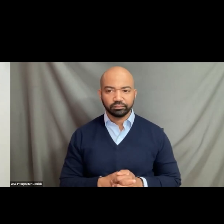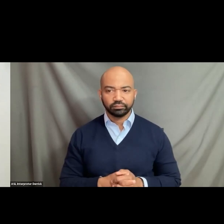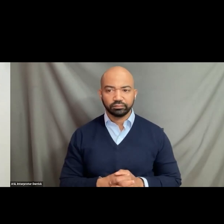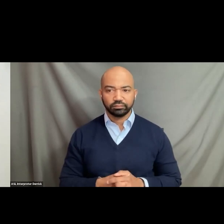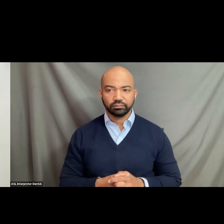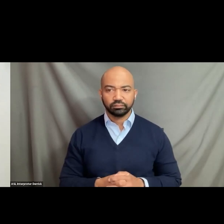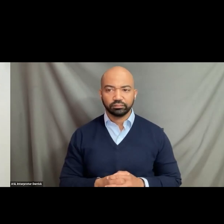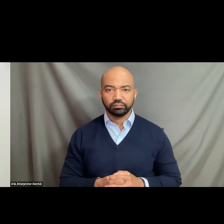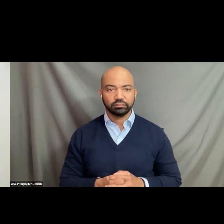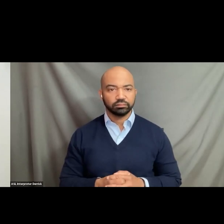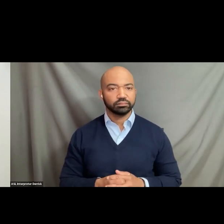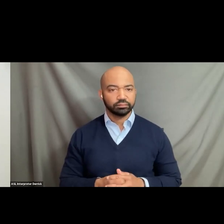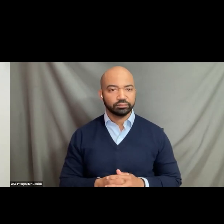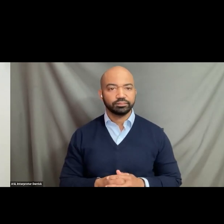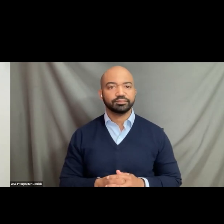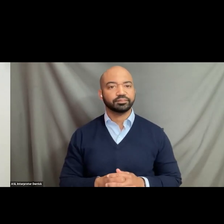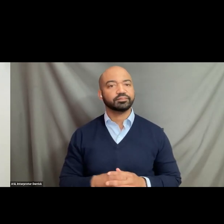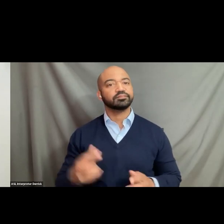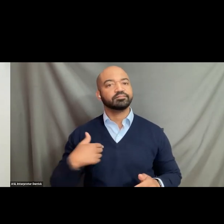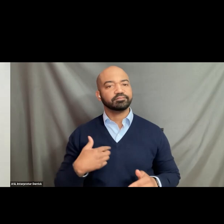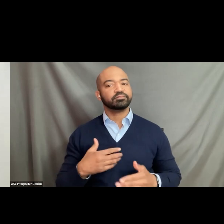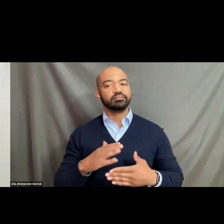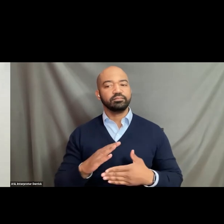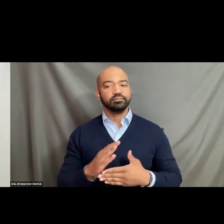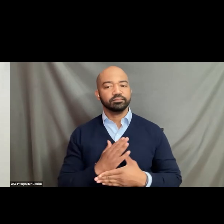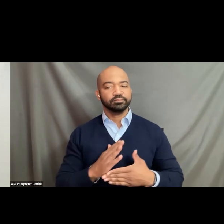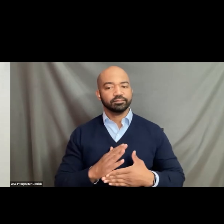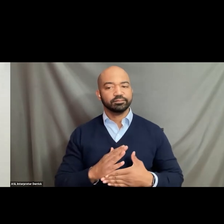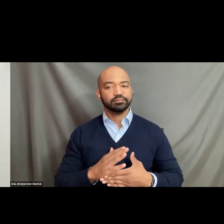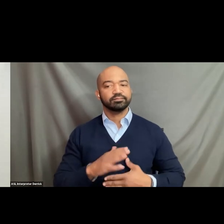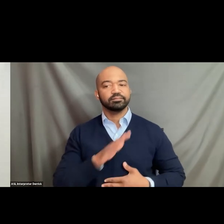I'll be sharing. Yeah. Yes, I'll be sharing his recorded video shortly.